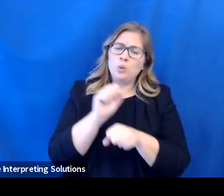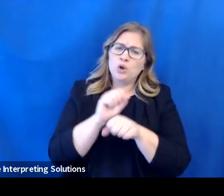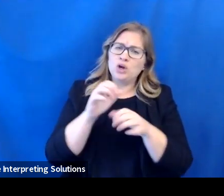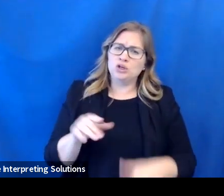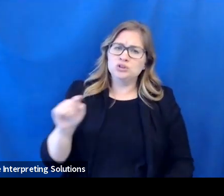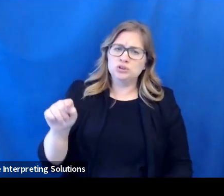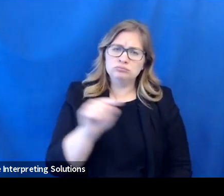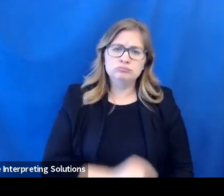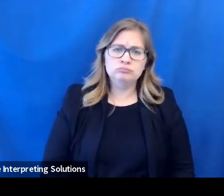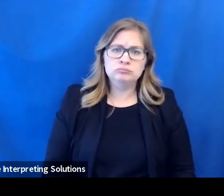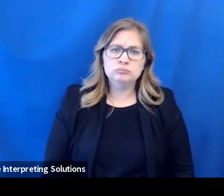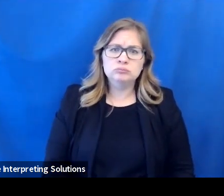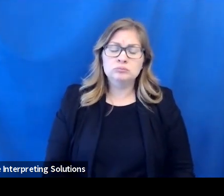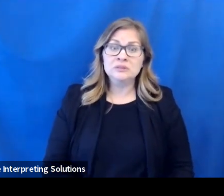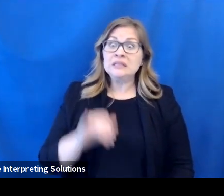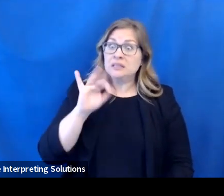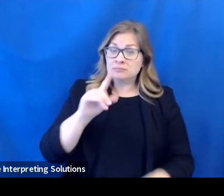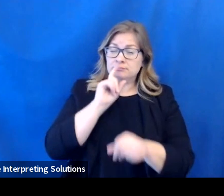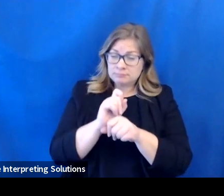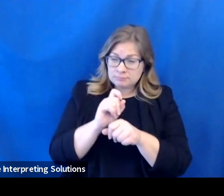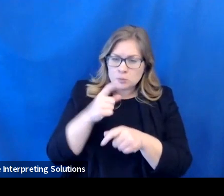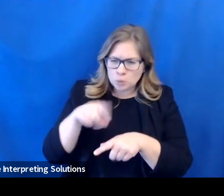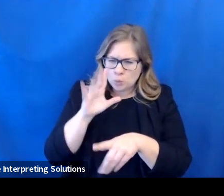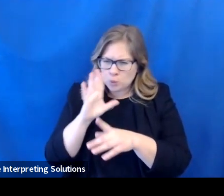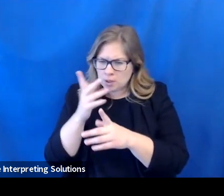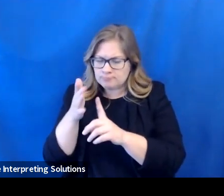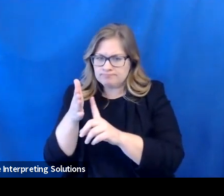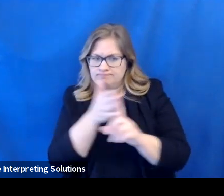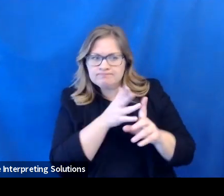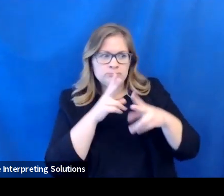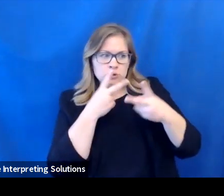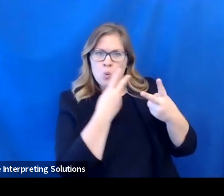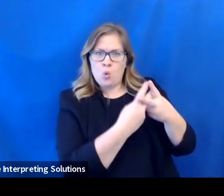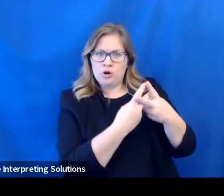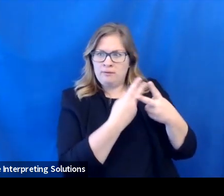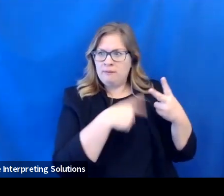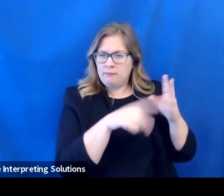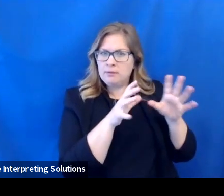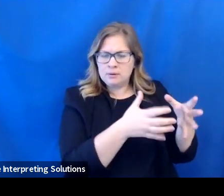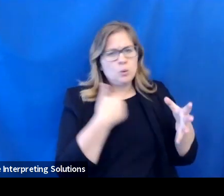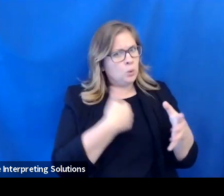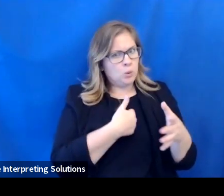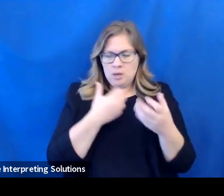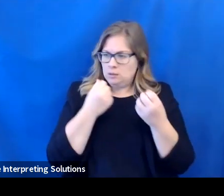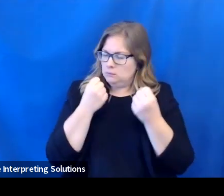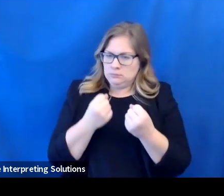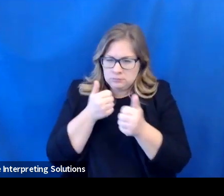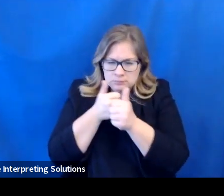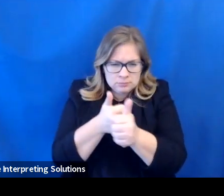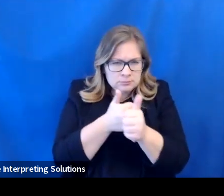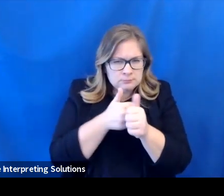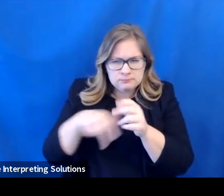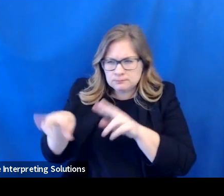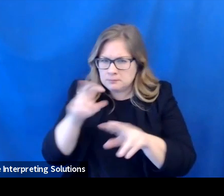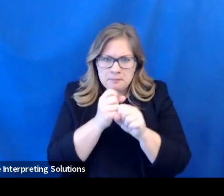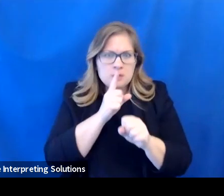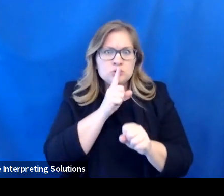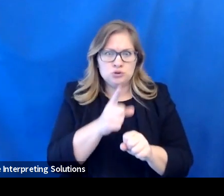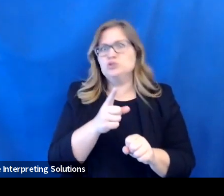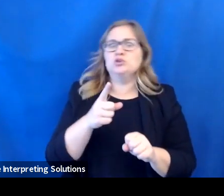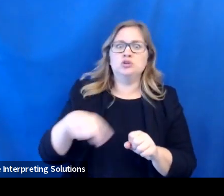follow-up. So I do think we have a really strong team that's working on these things. Did that help